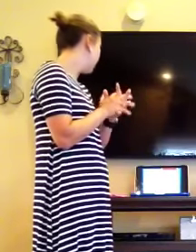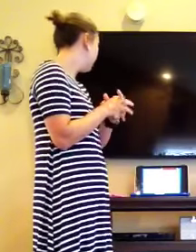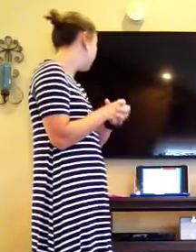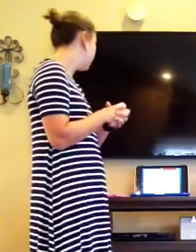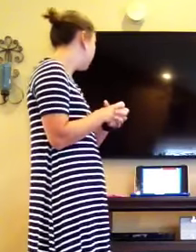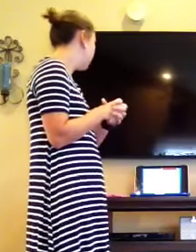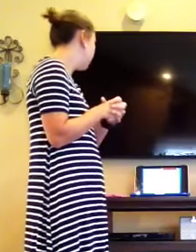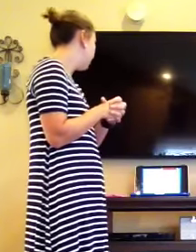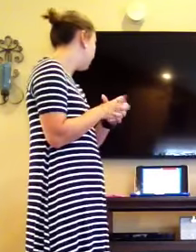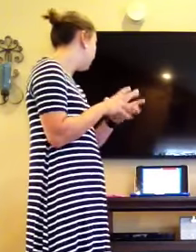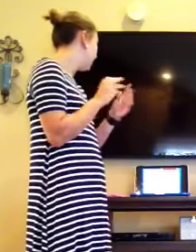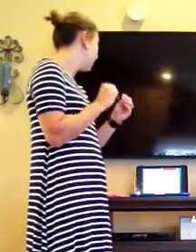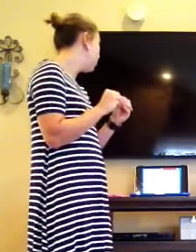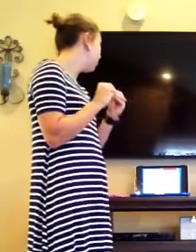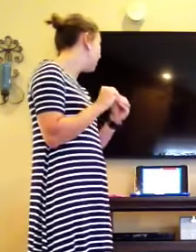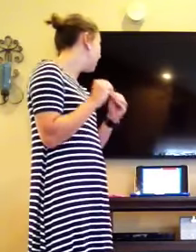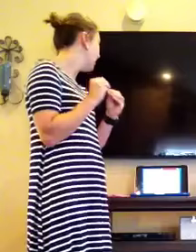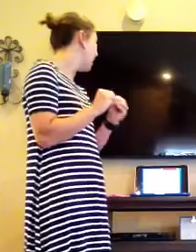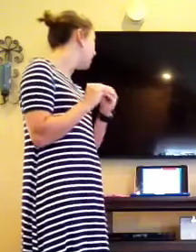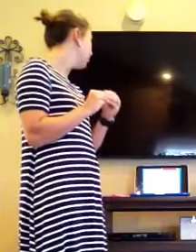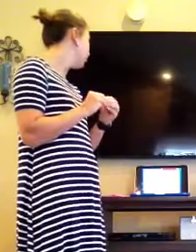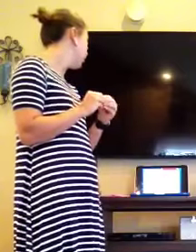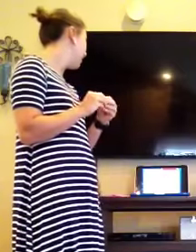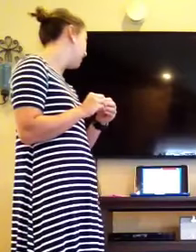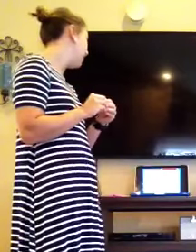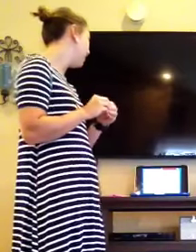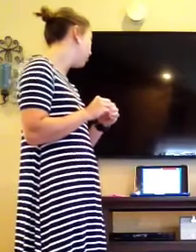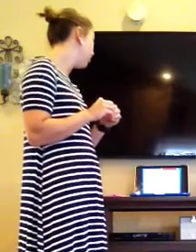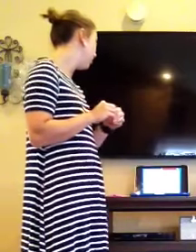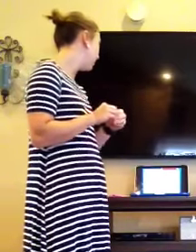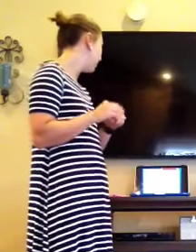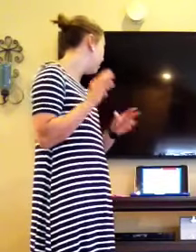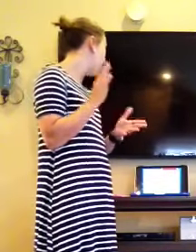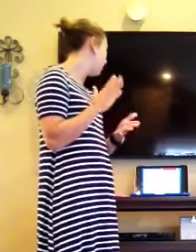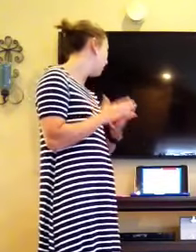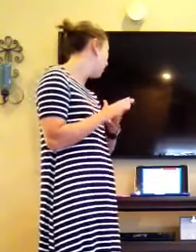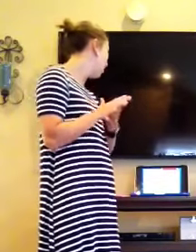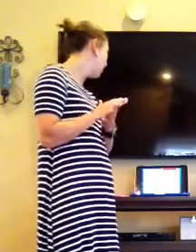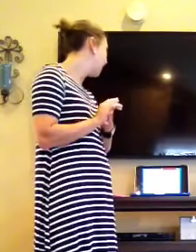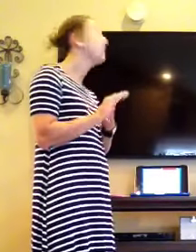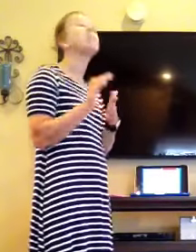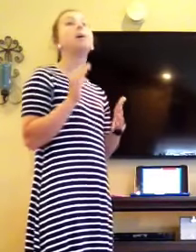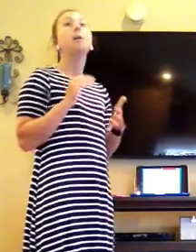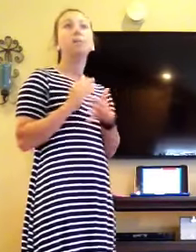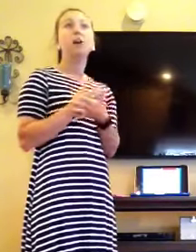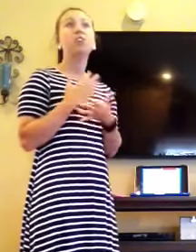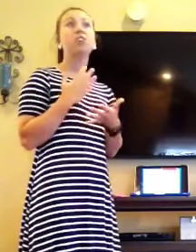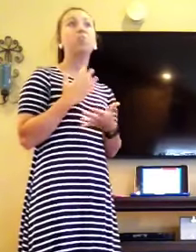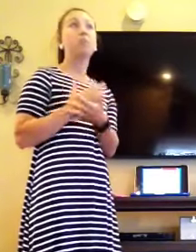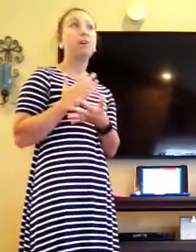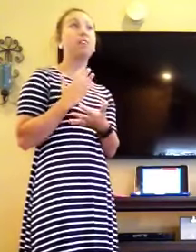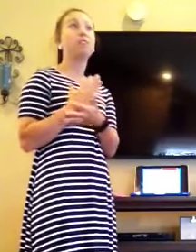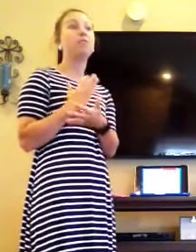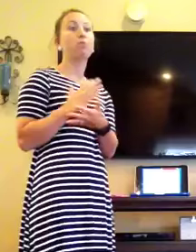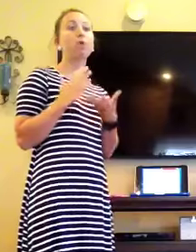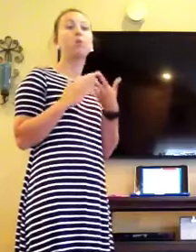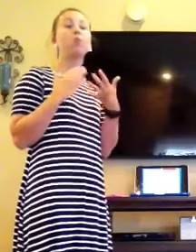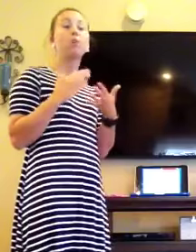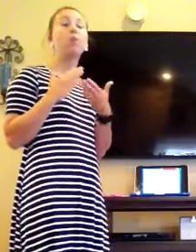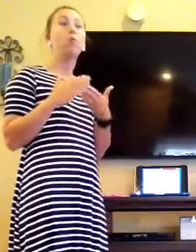is to use the entire school day to teach students not only content, but also preparing them for the real